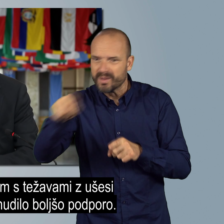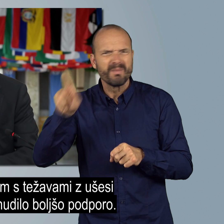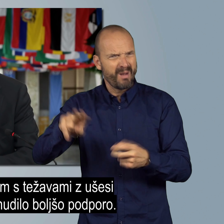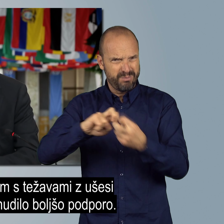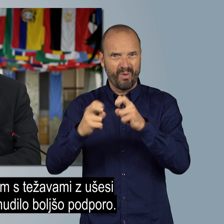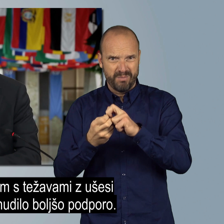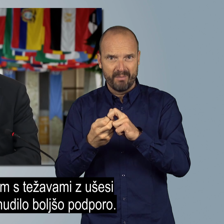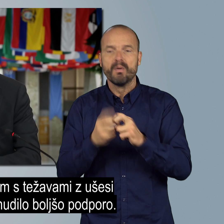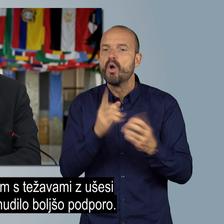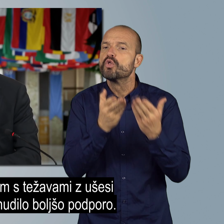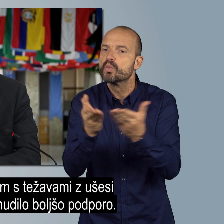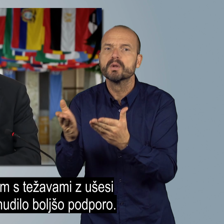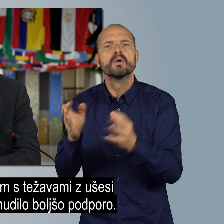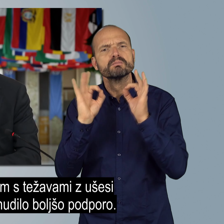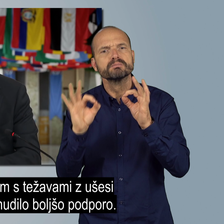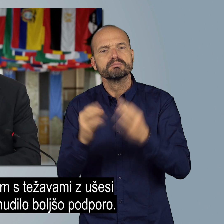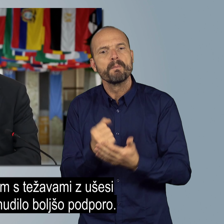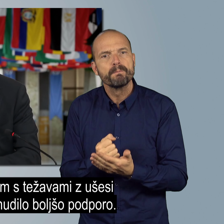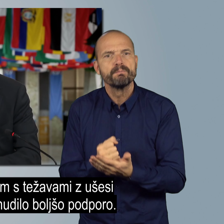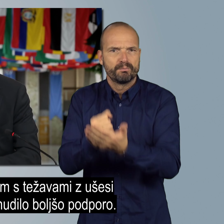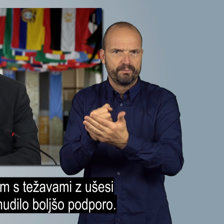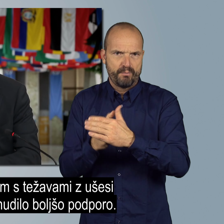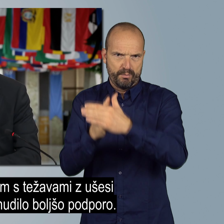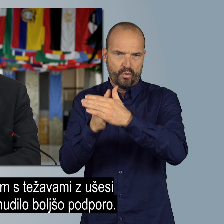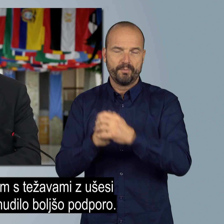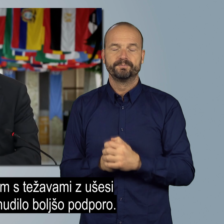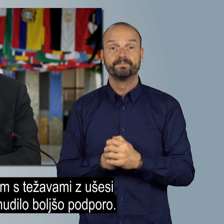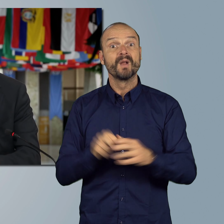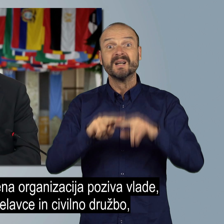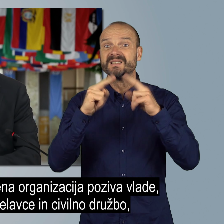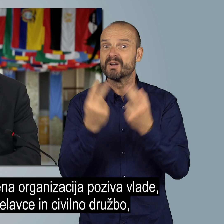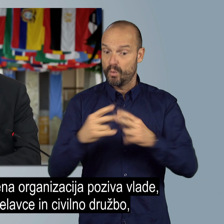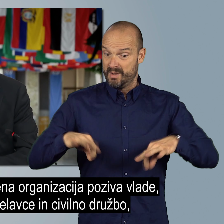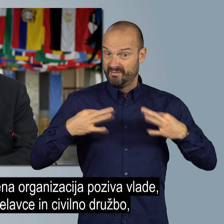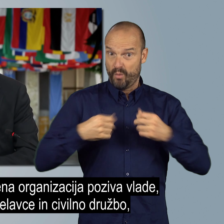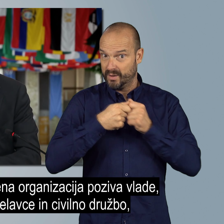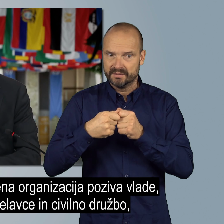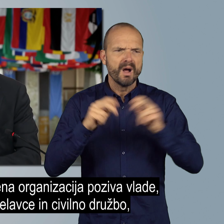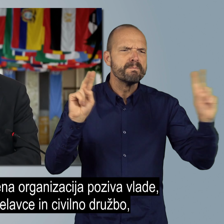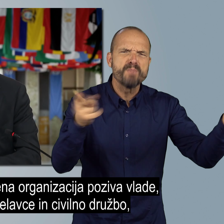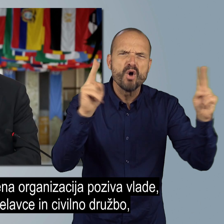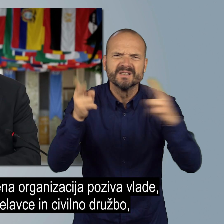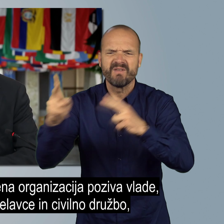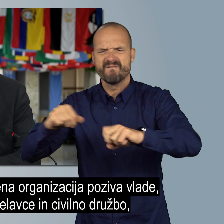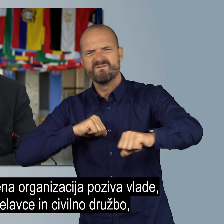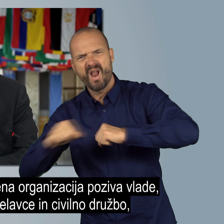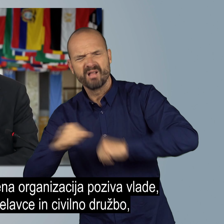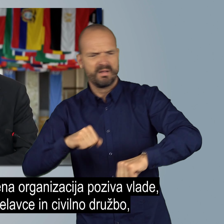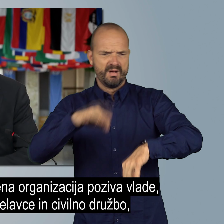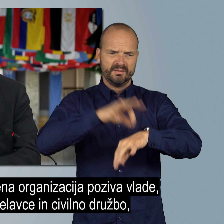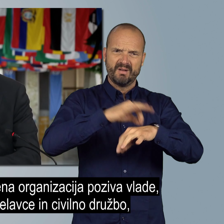to better support people with ear and hearing problems. WHO calls on governments,